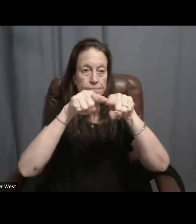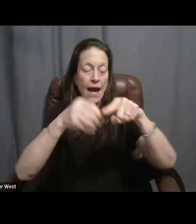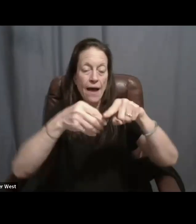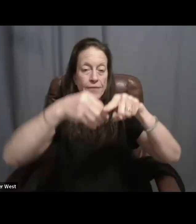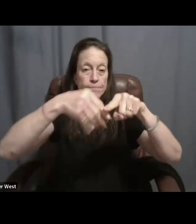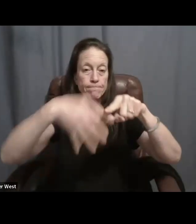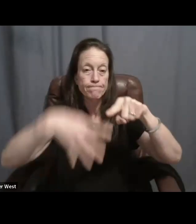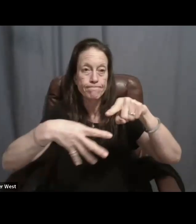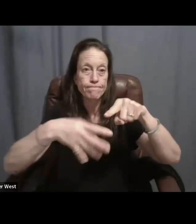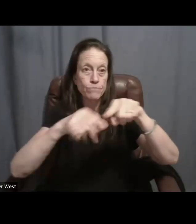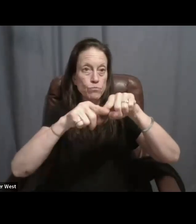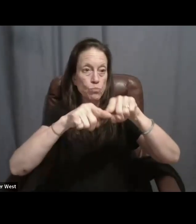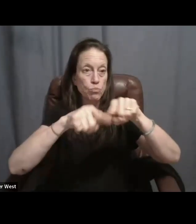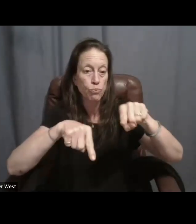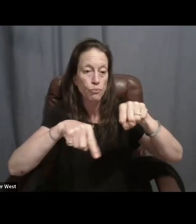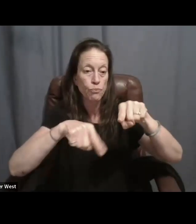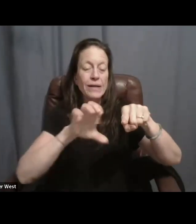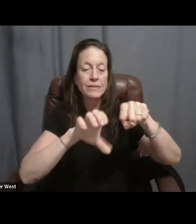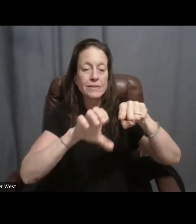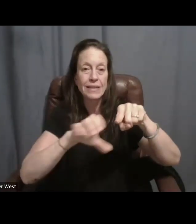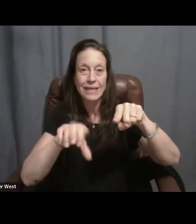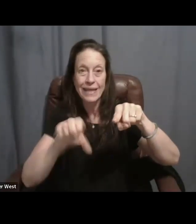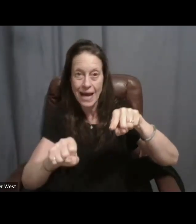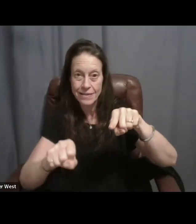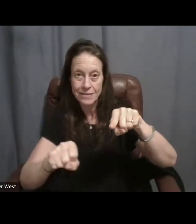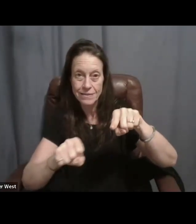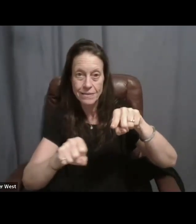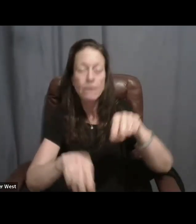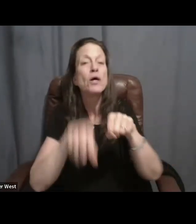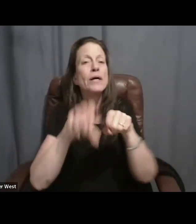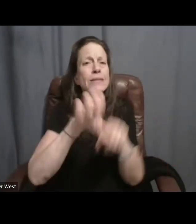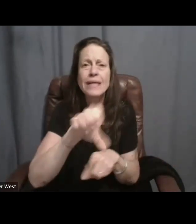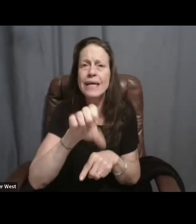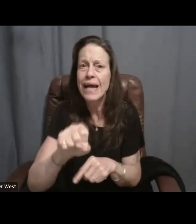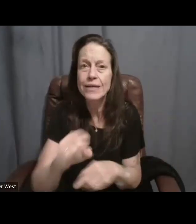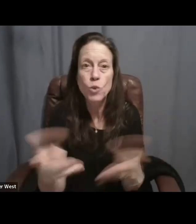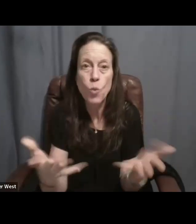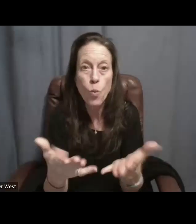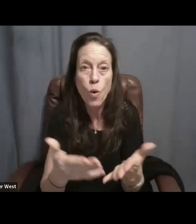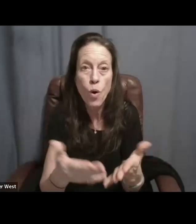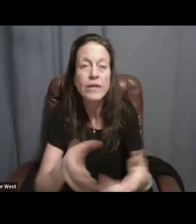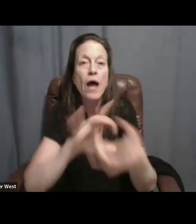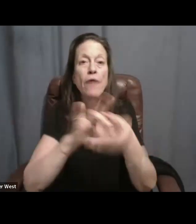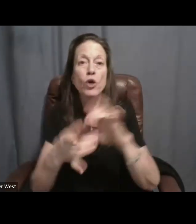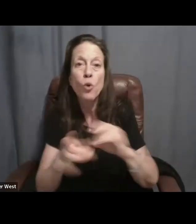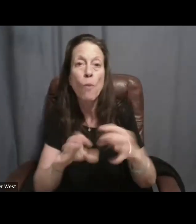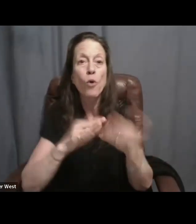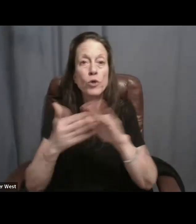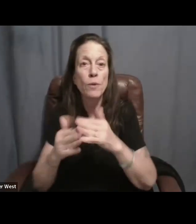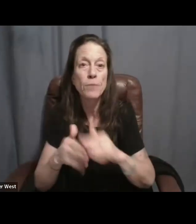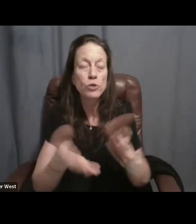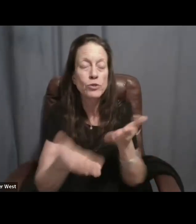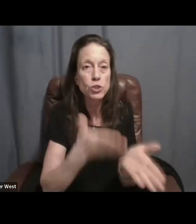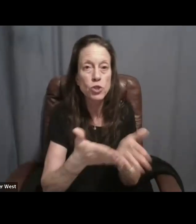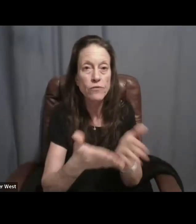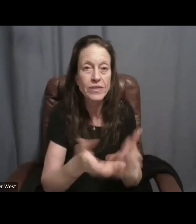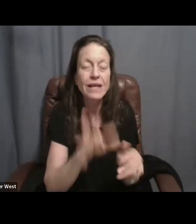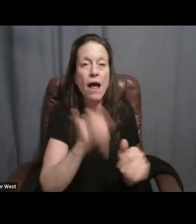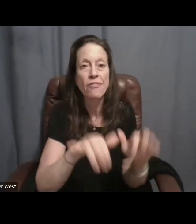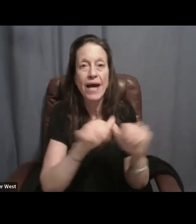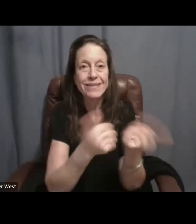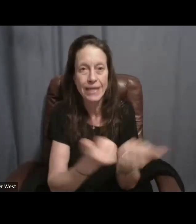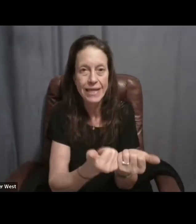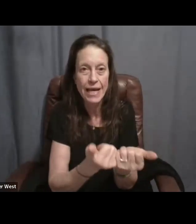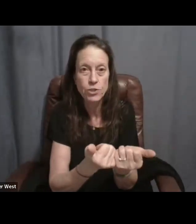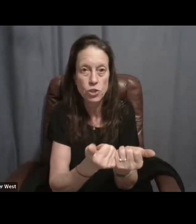CCS. Okay, somebody asked what was CCS. CCS is the Coordinator of Community Services. This is an agency essentially